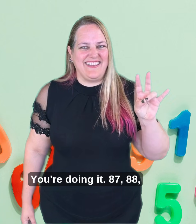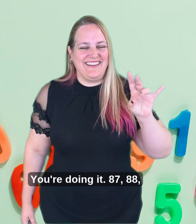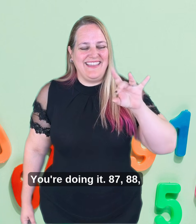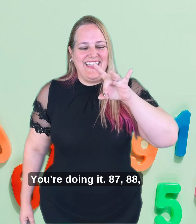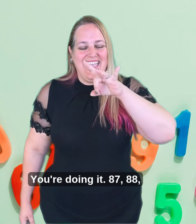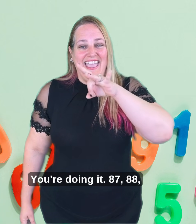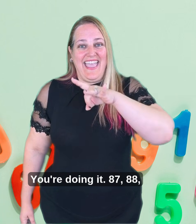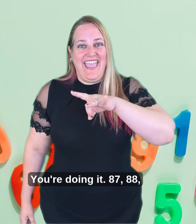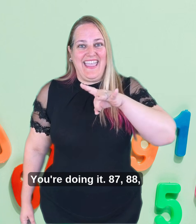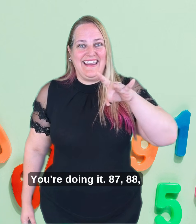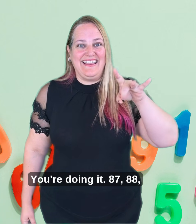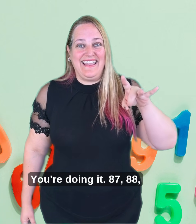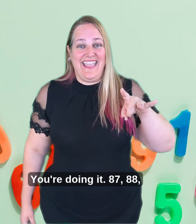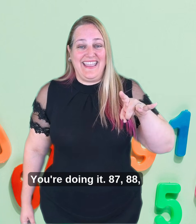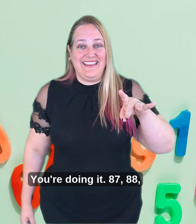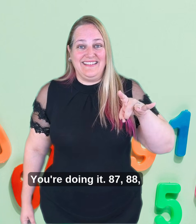87, 88,